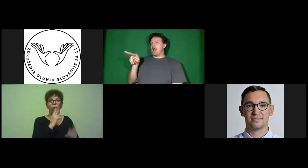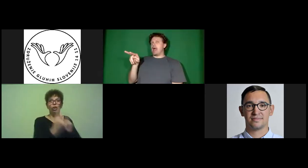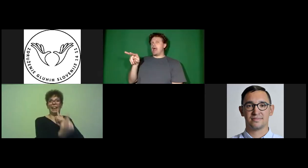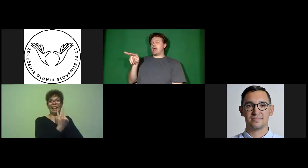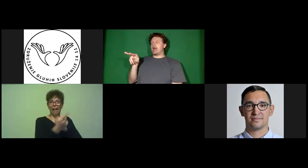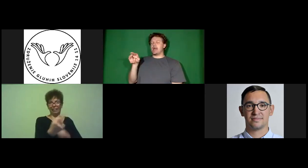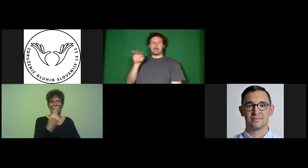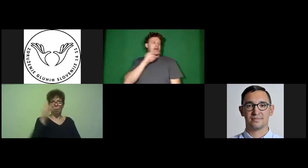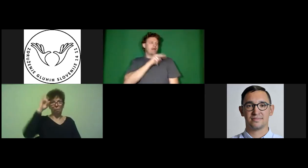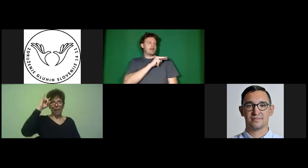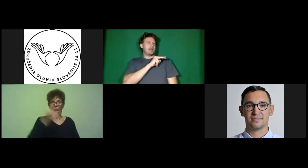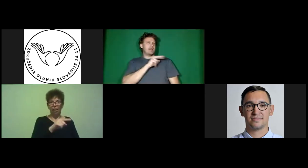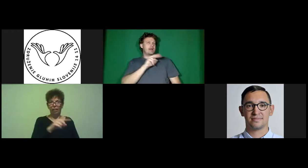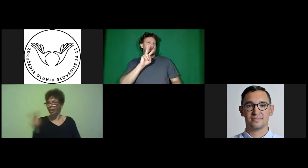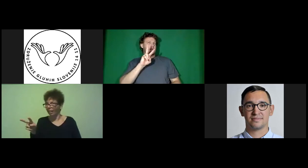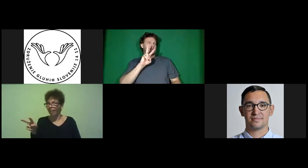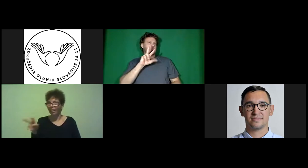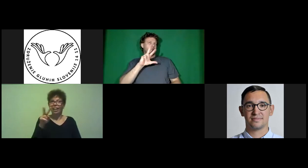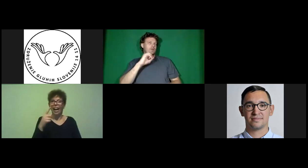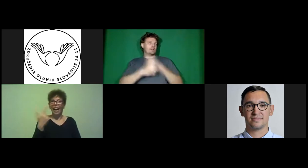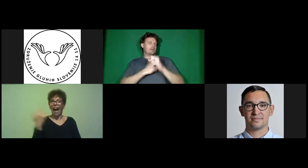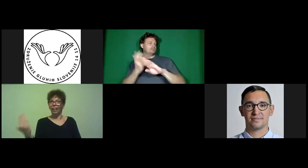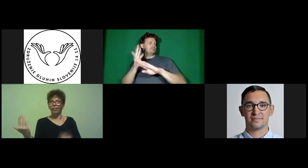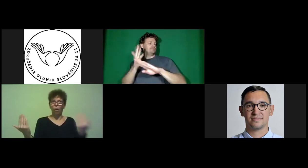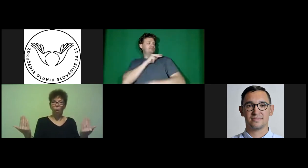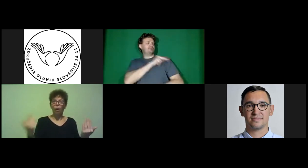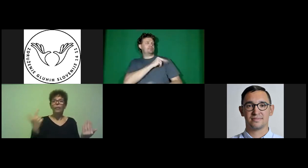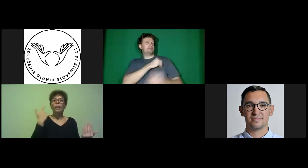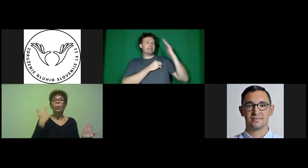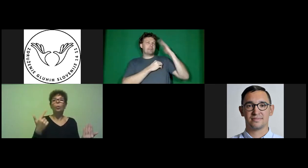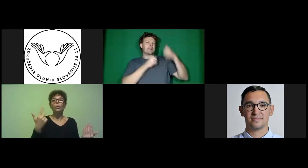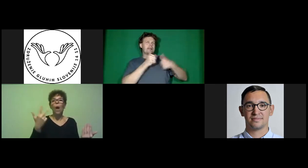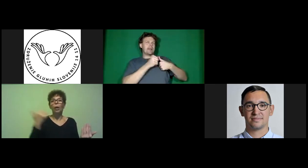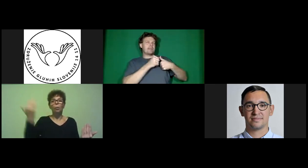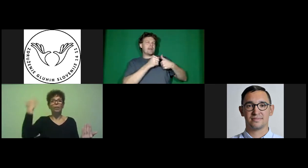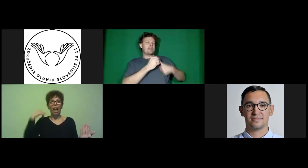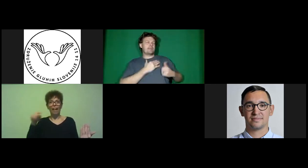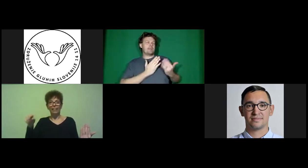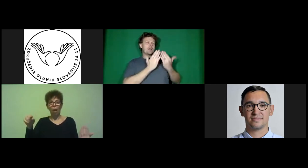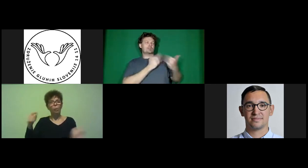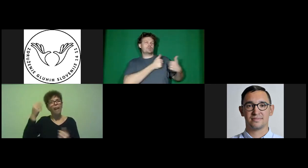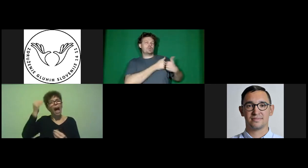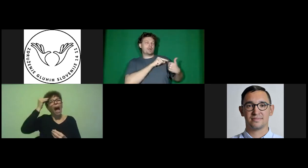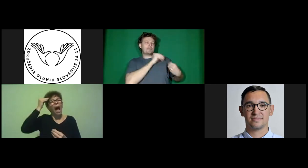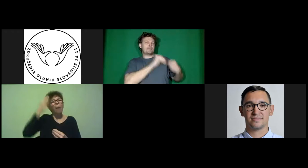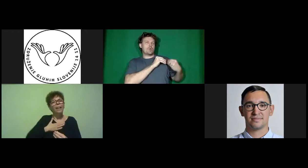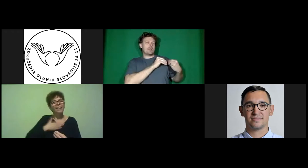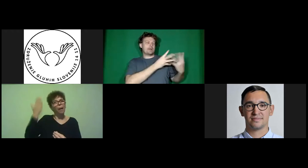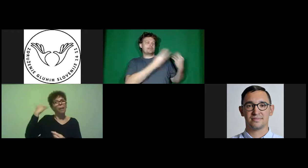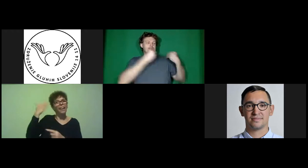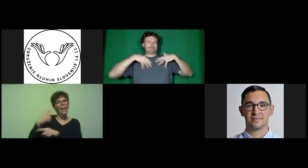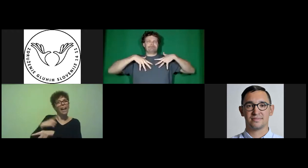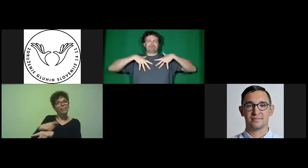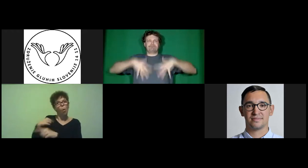now he met me, the second deaf person in his life, and he remembered his classmate